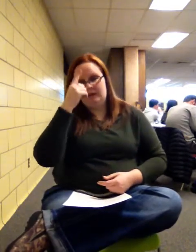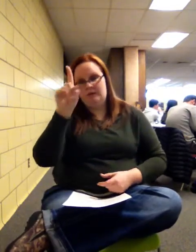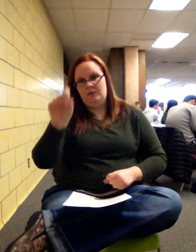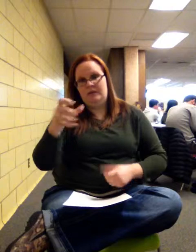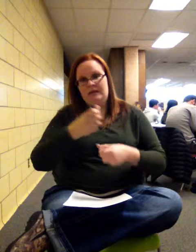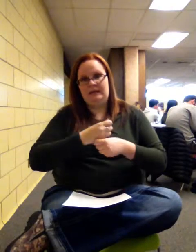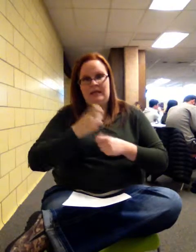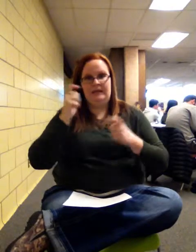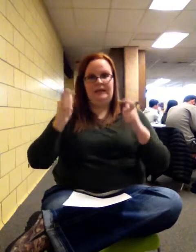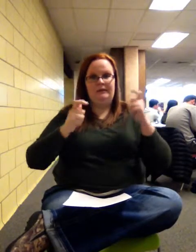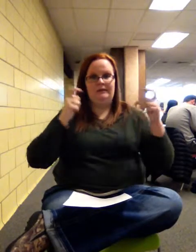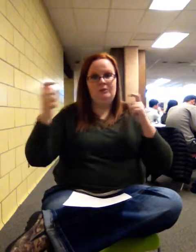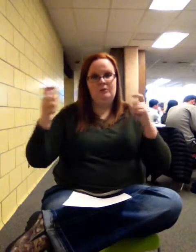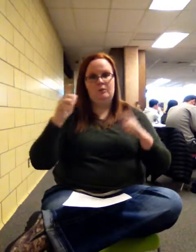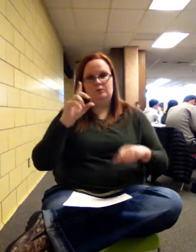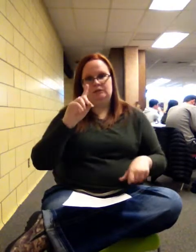huge default risk out of it.